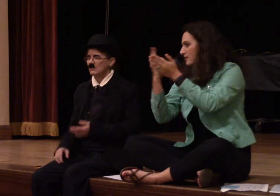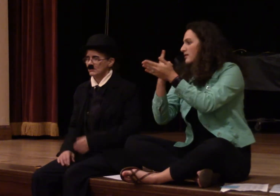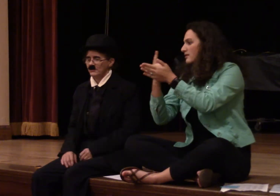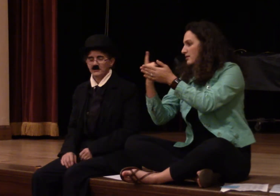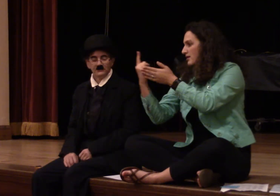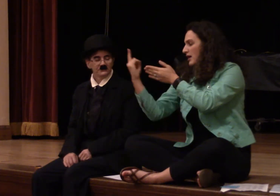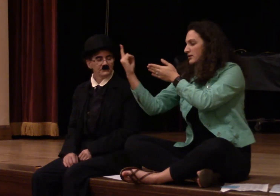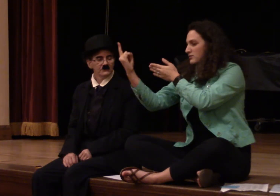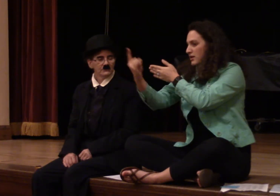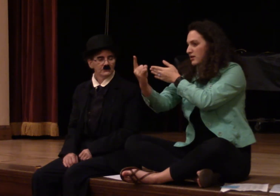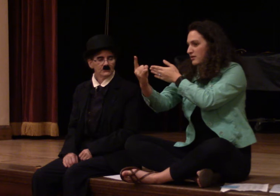Next week.